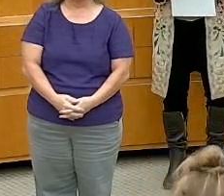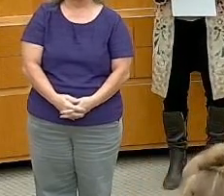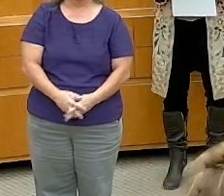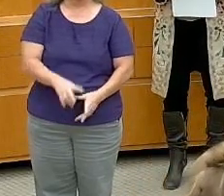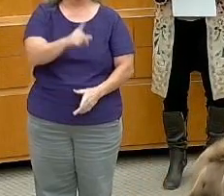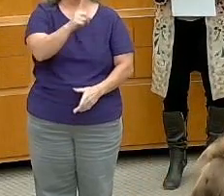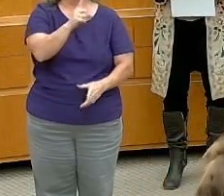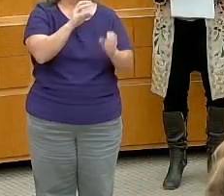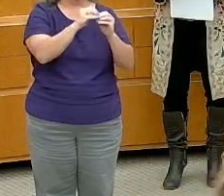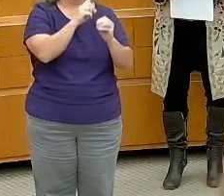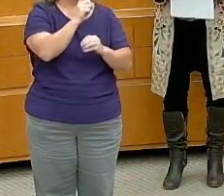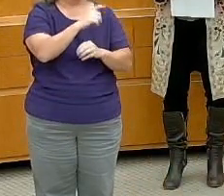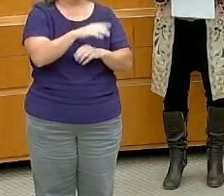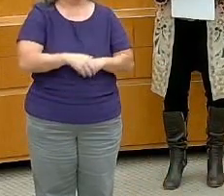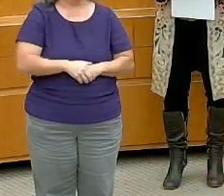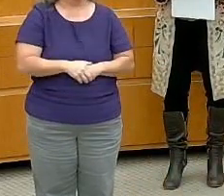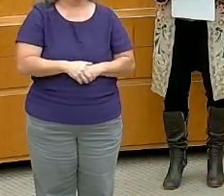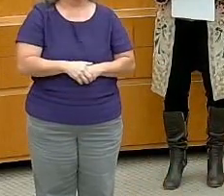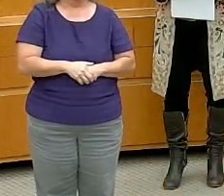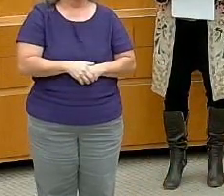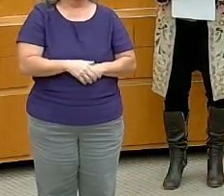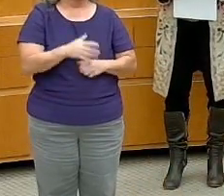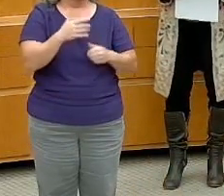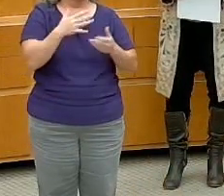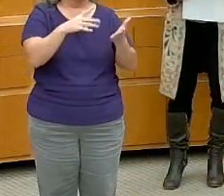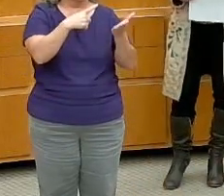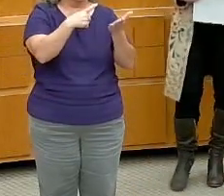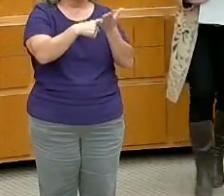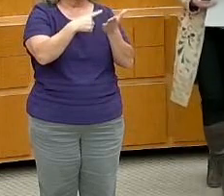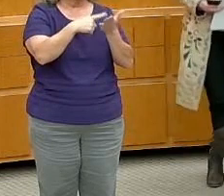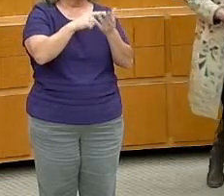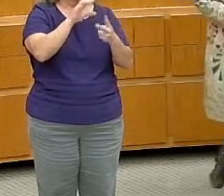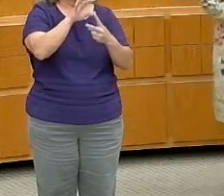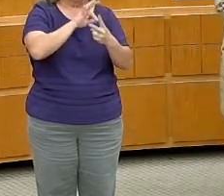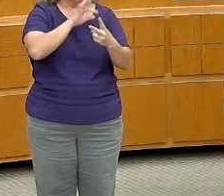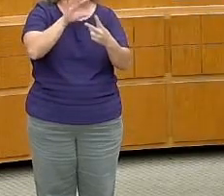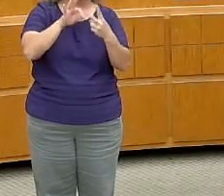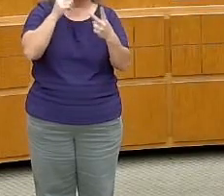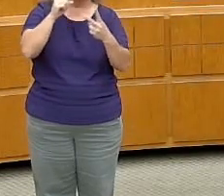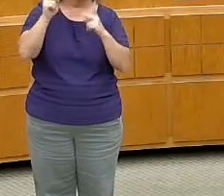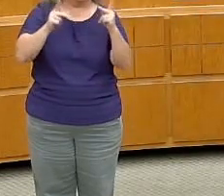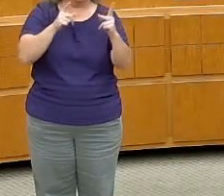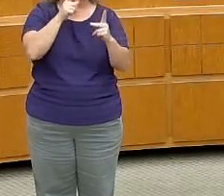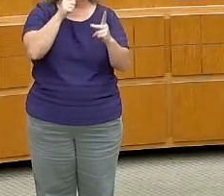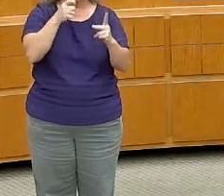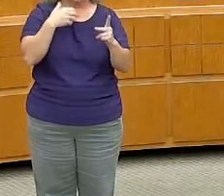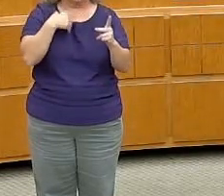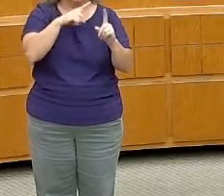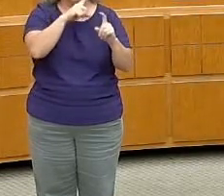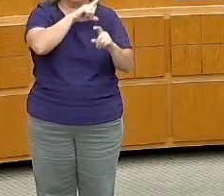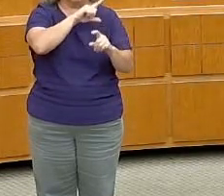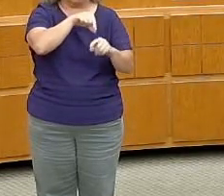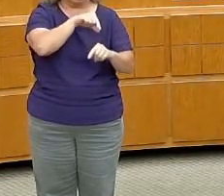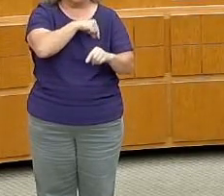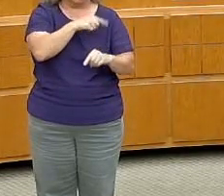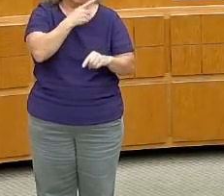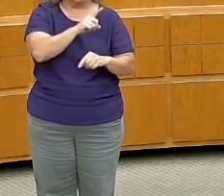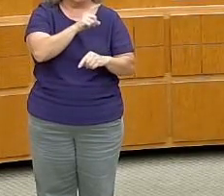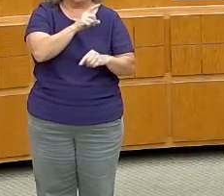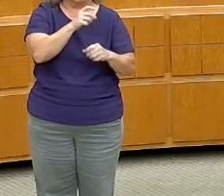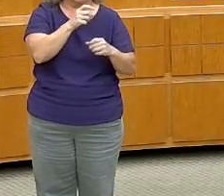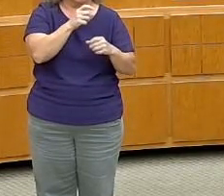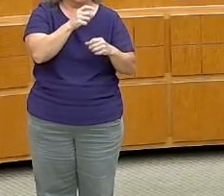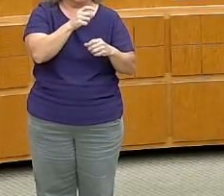So I guess you've discussed how options for people who don't qualify for COVID testing at the moment to go